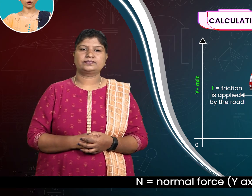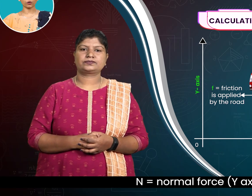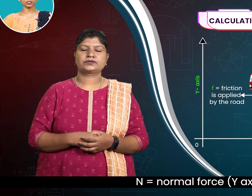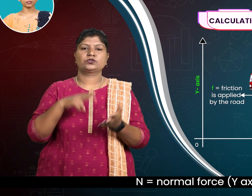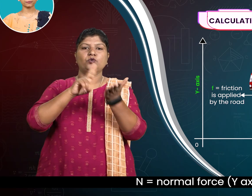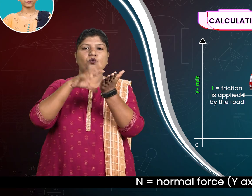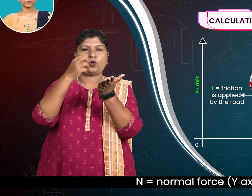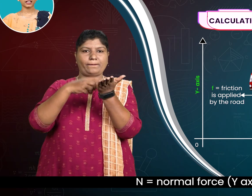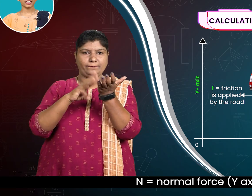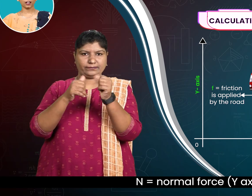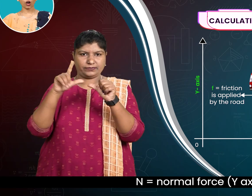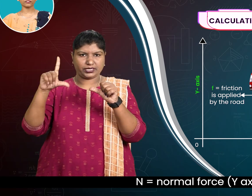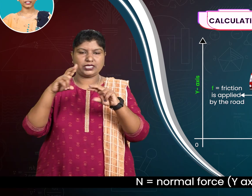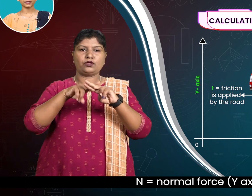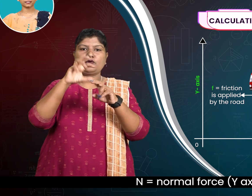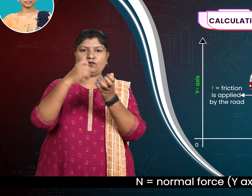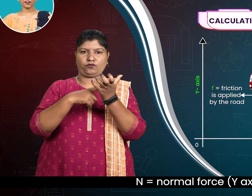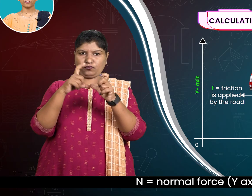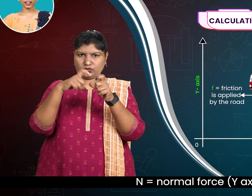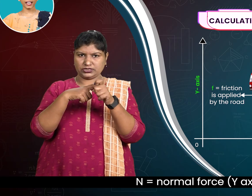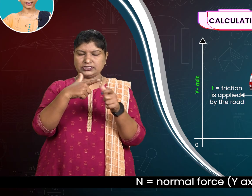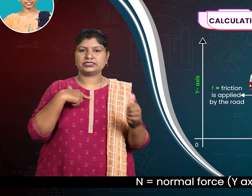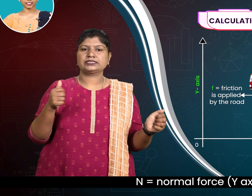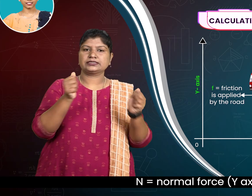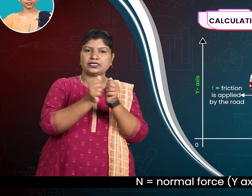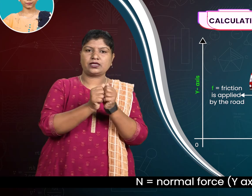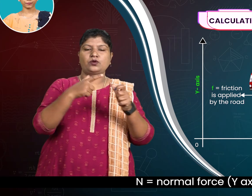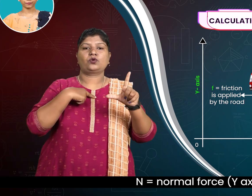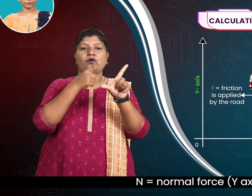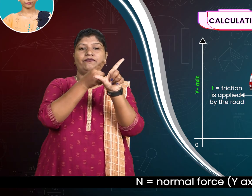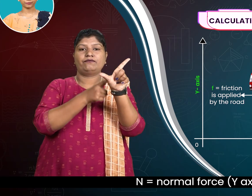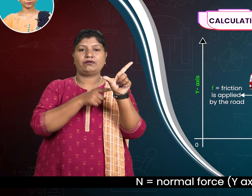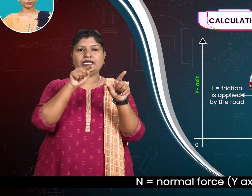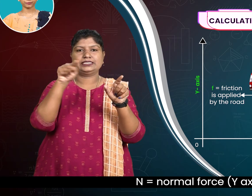normal force along with y-axis.